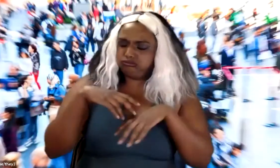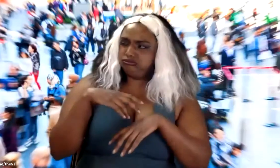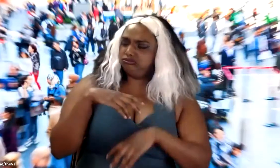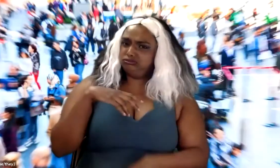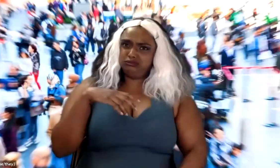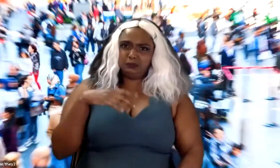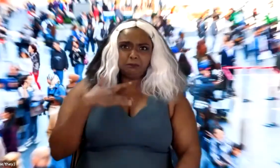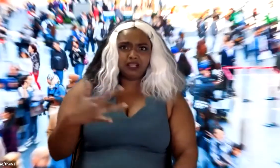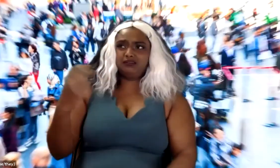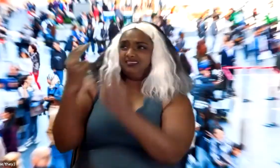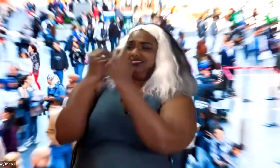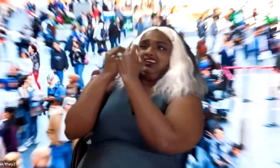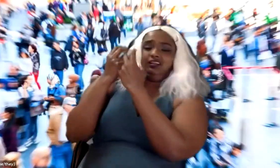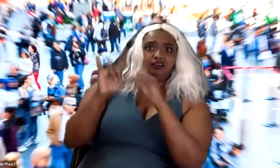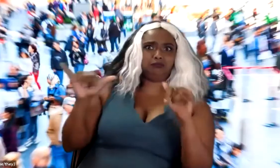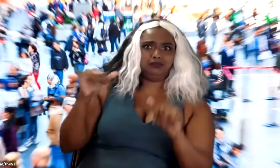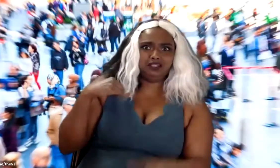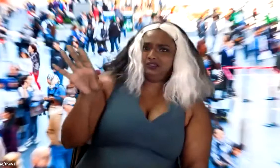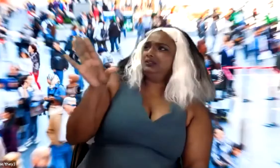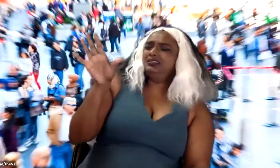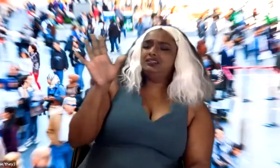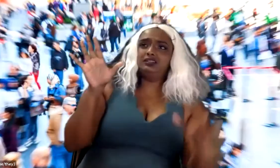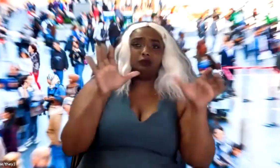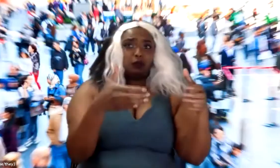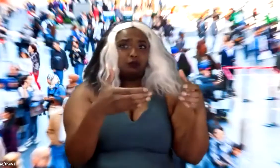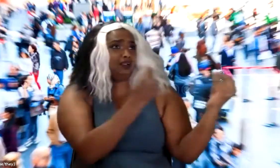After a while, it hurts the eyes.